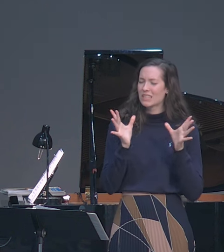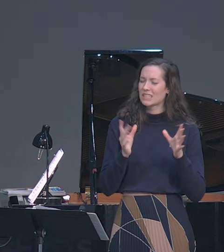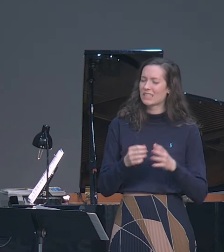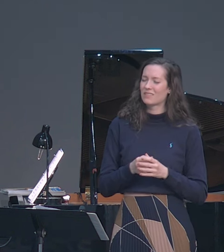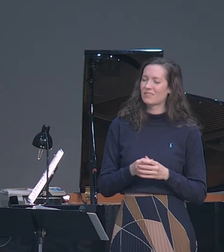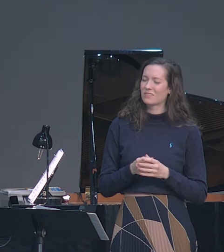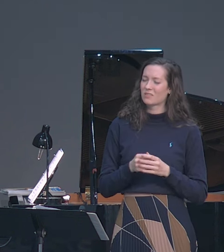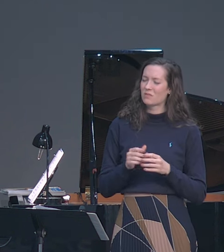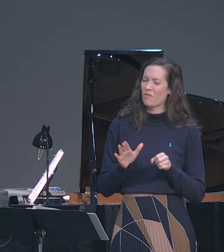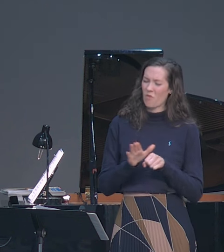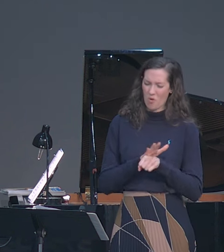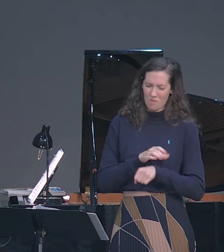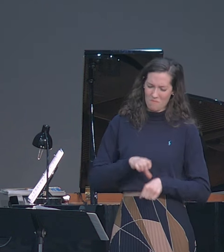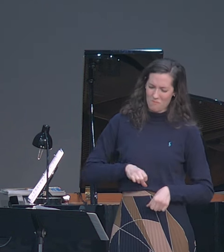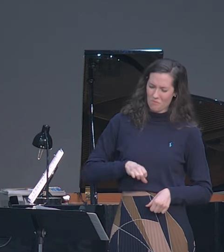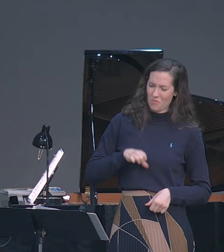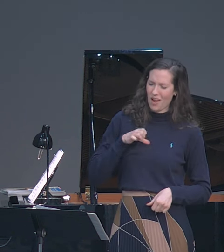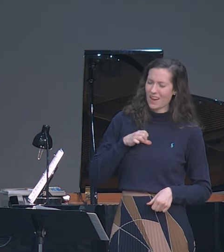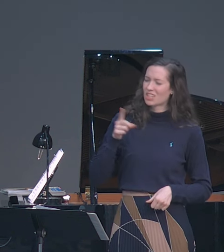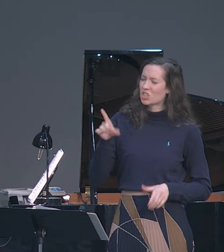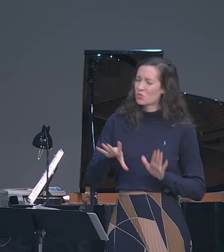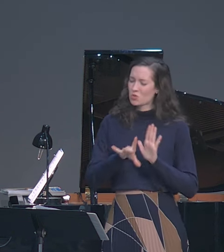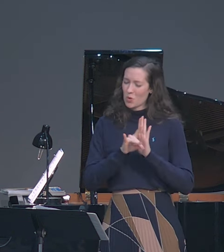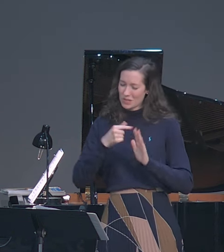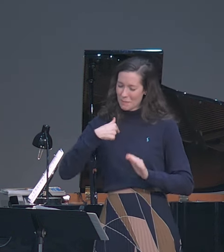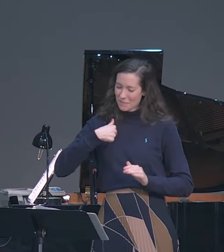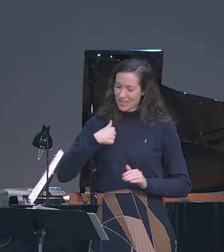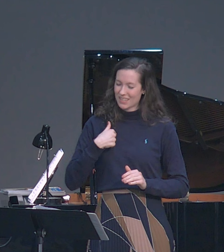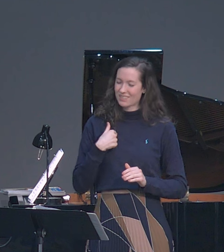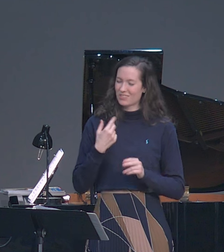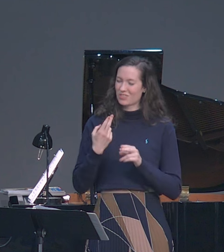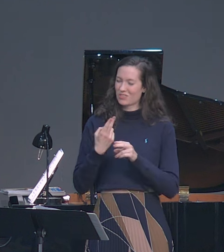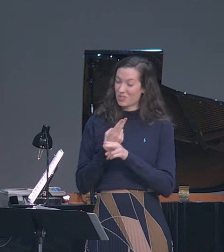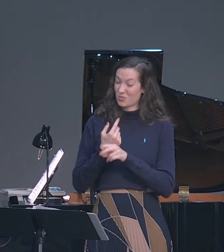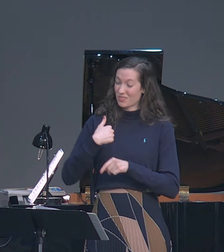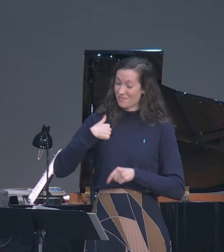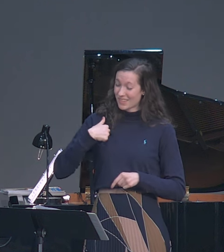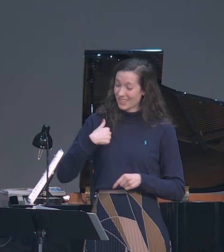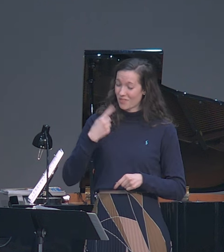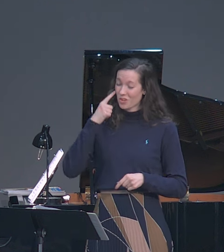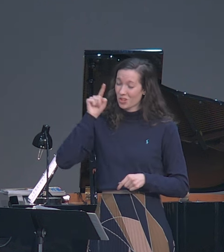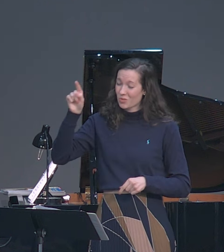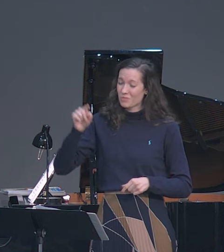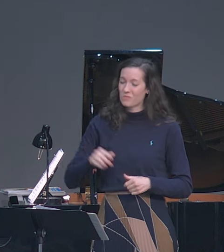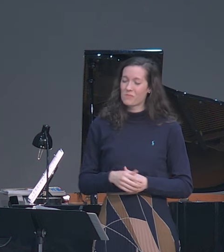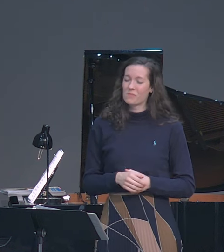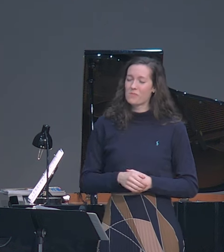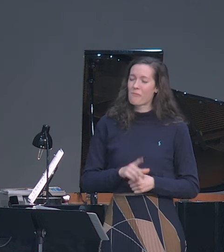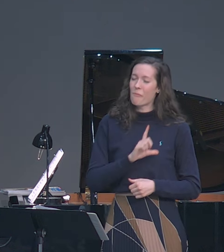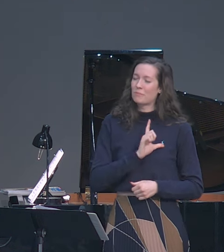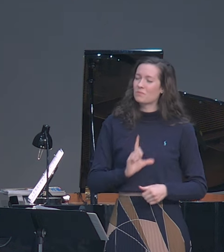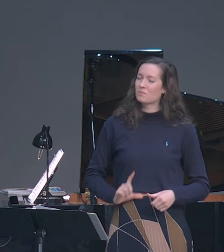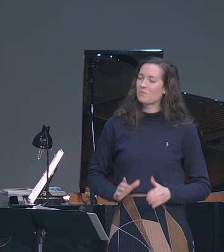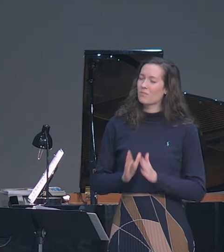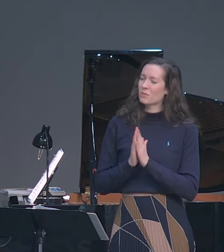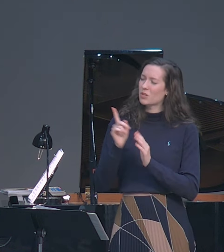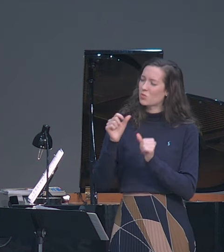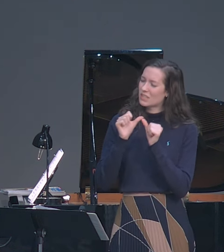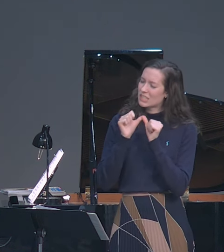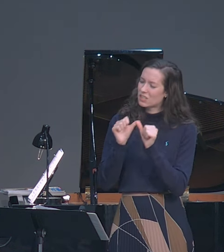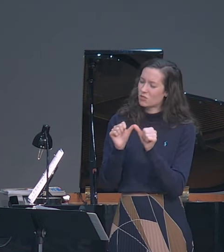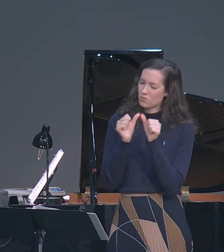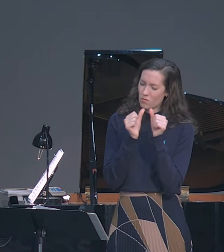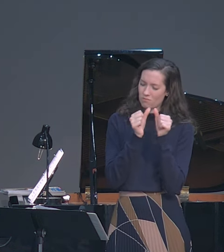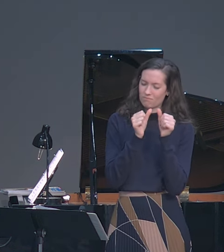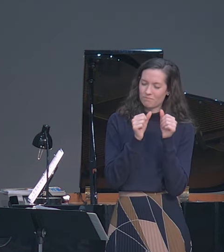conceit, and chose me to be an instrument for you. Lord, I pray that you would continue to mold and fashion each